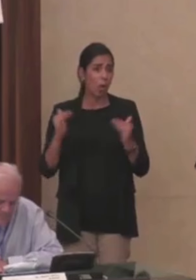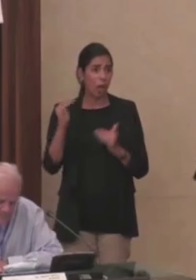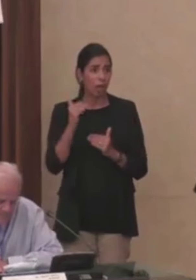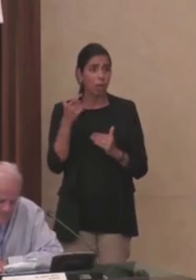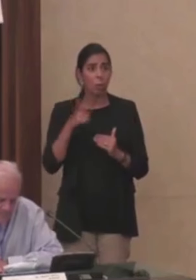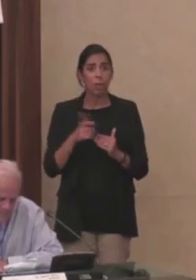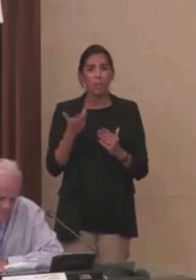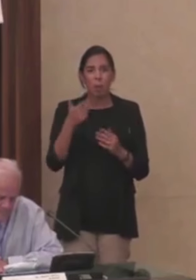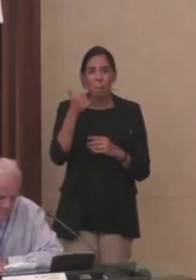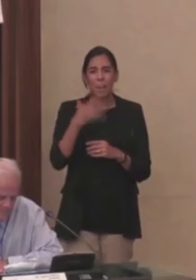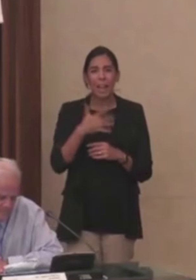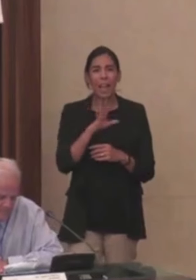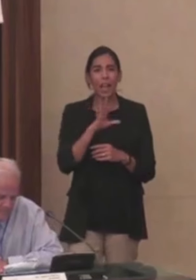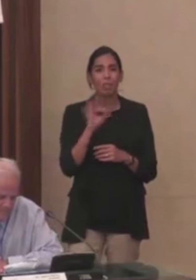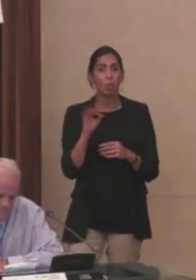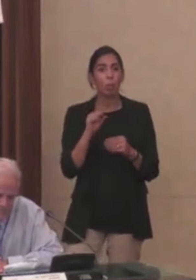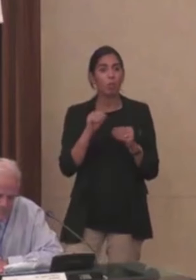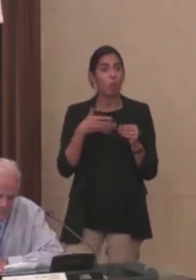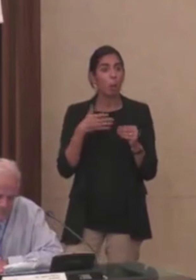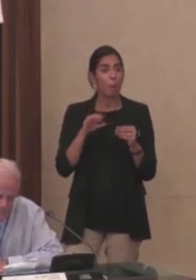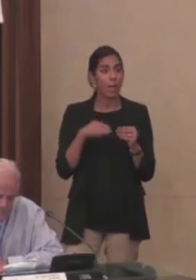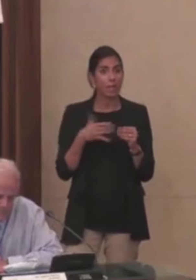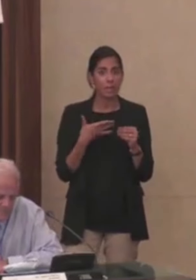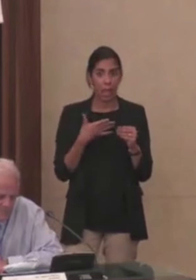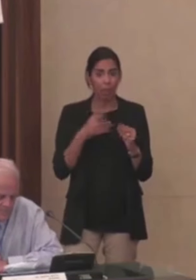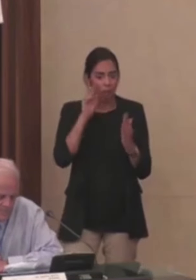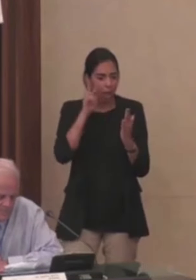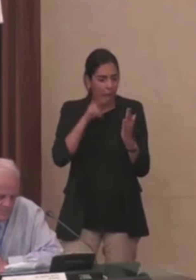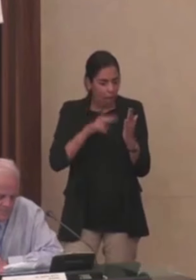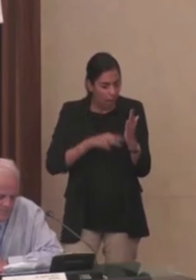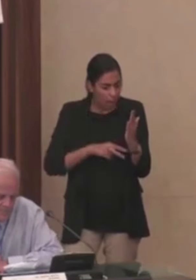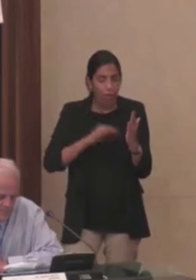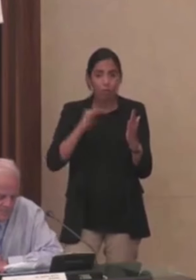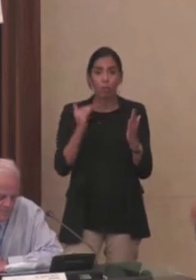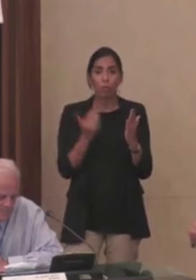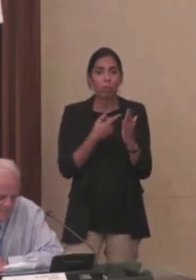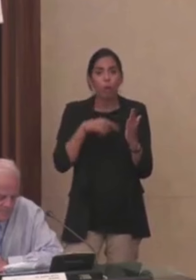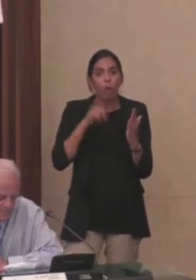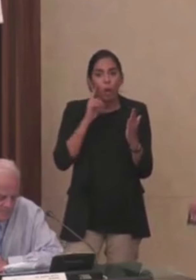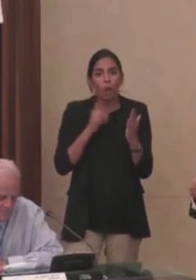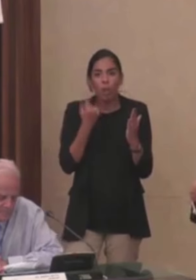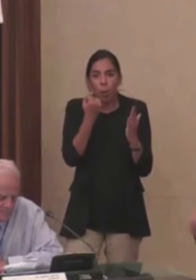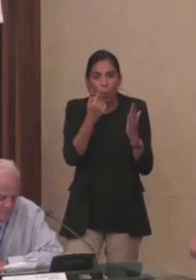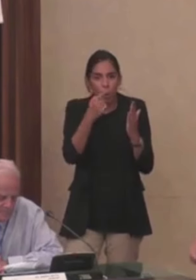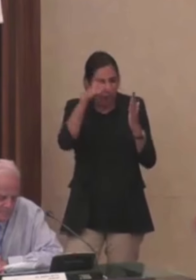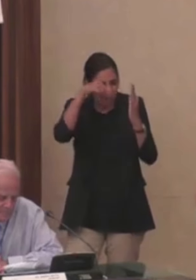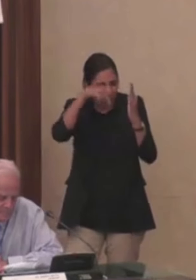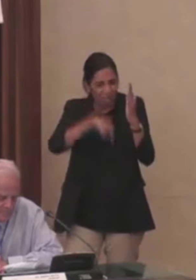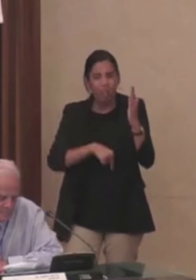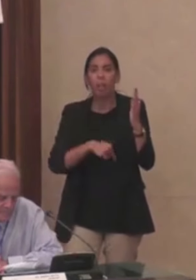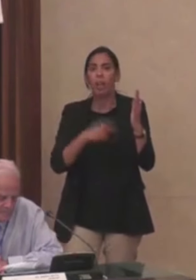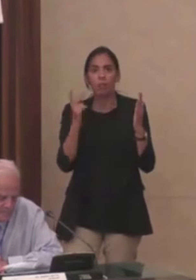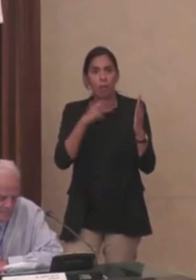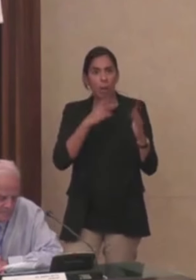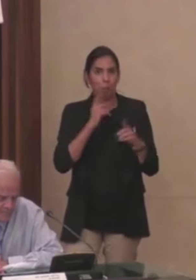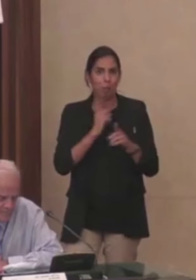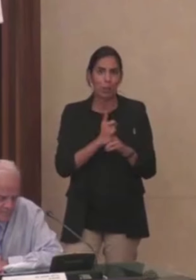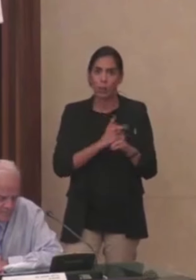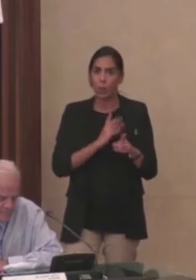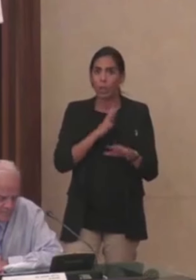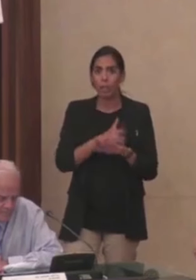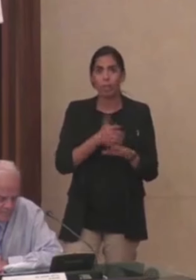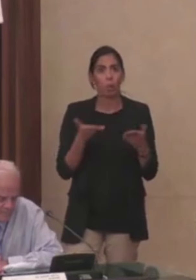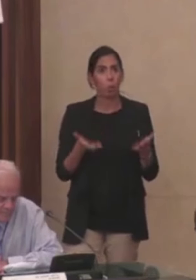risk is that among those thousands and thousands of texts, you don't know whether or not a patient has